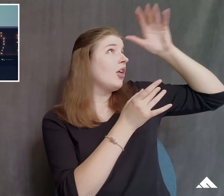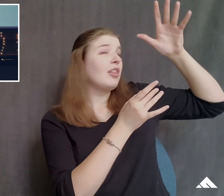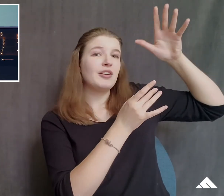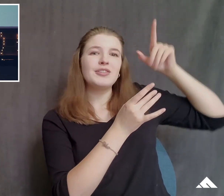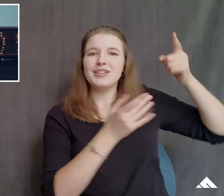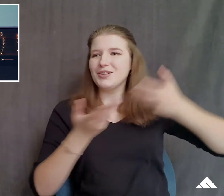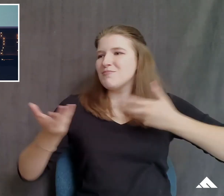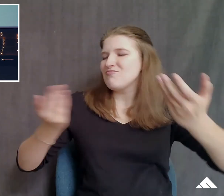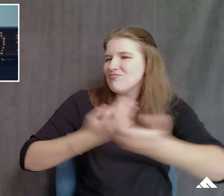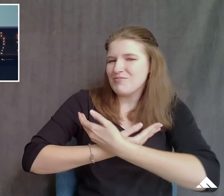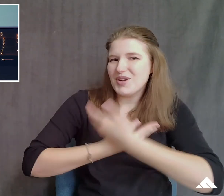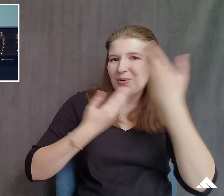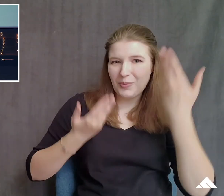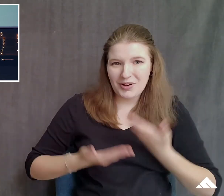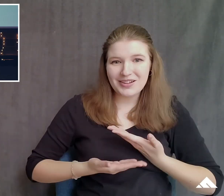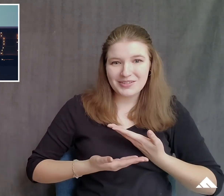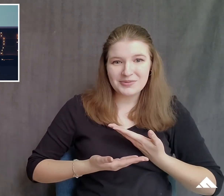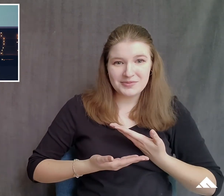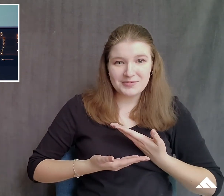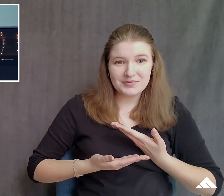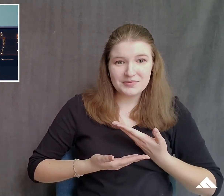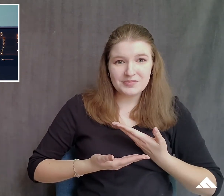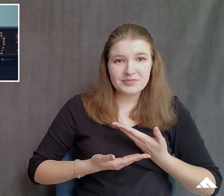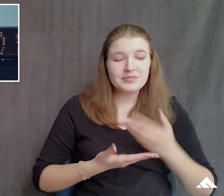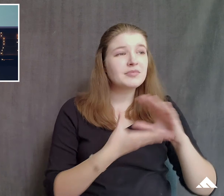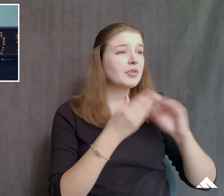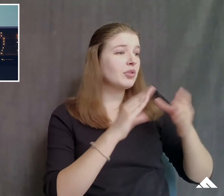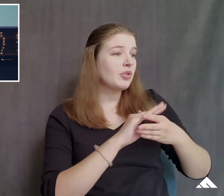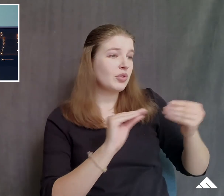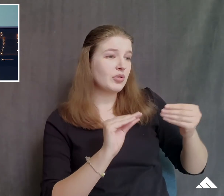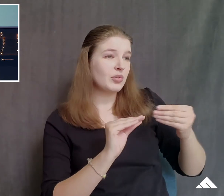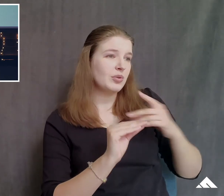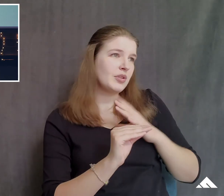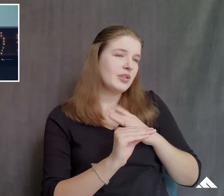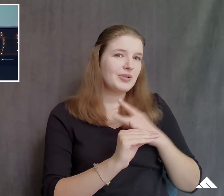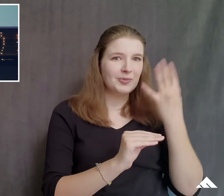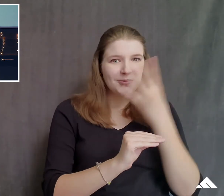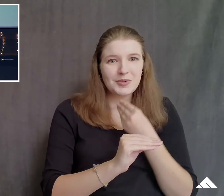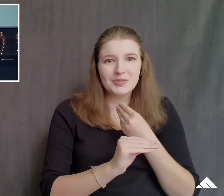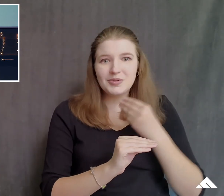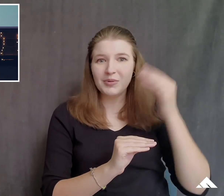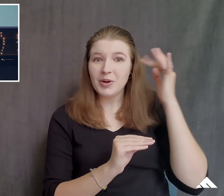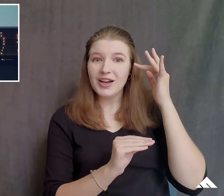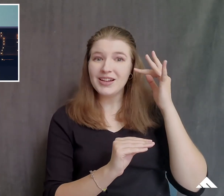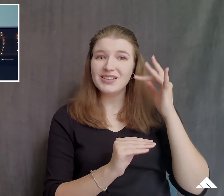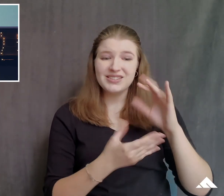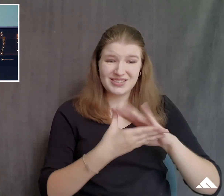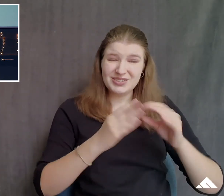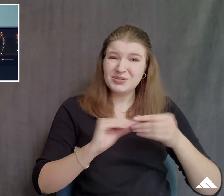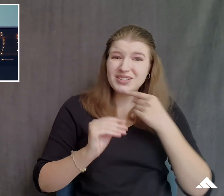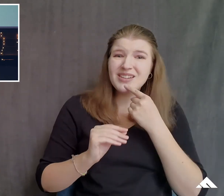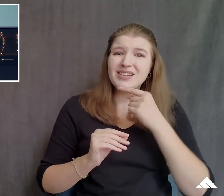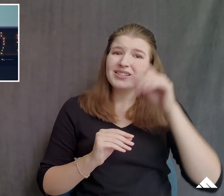In either case, the beauty of the story is that the Father was waiting patiently, eagerly, scanning the